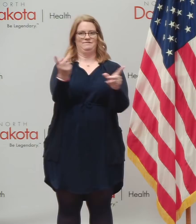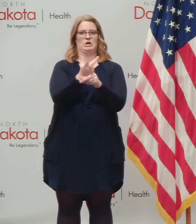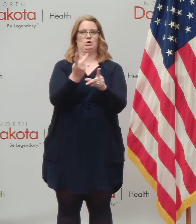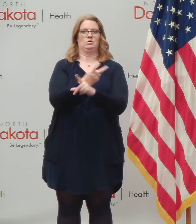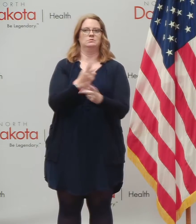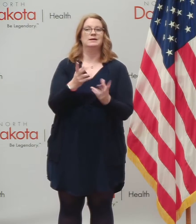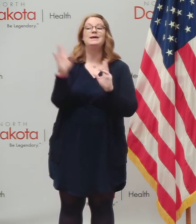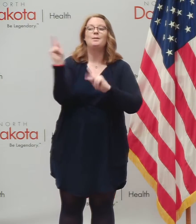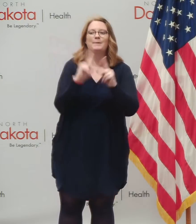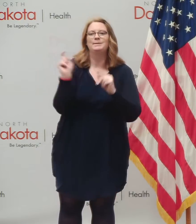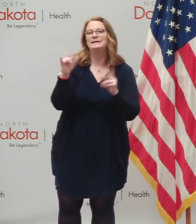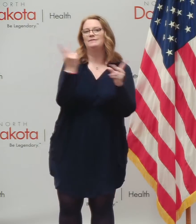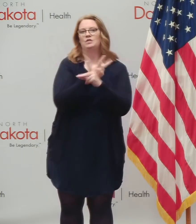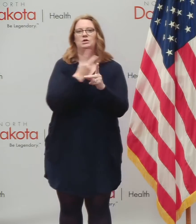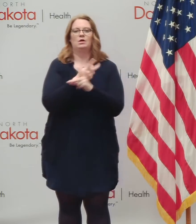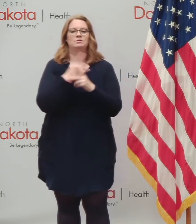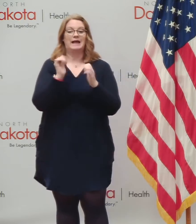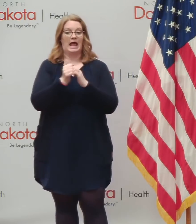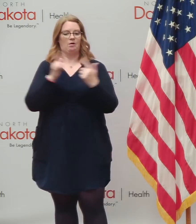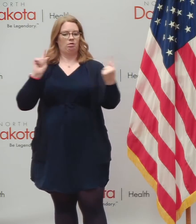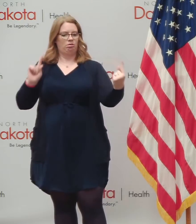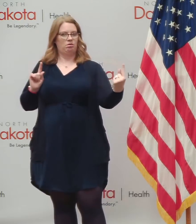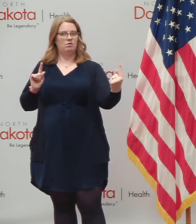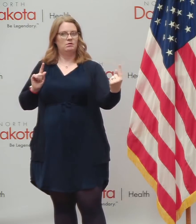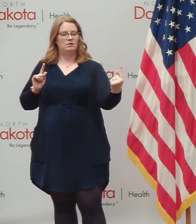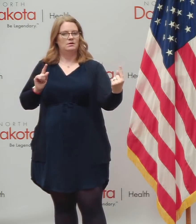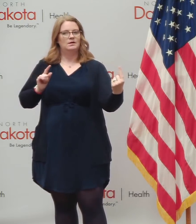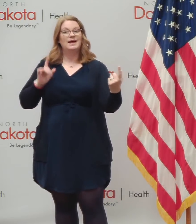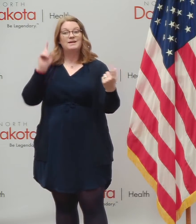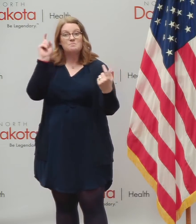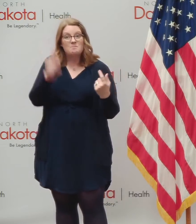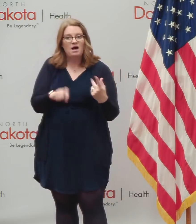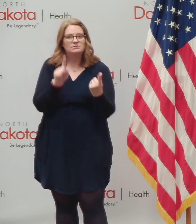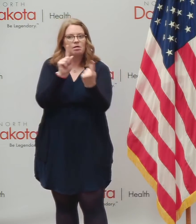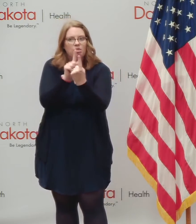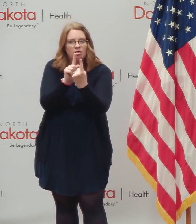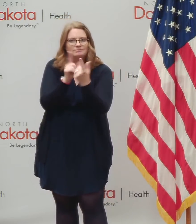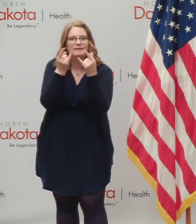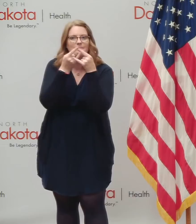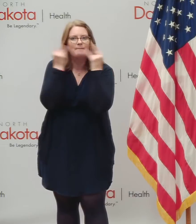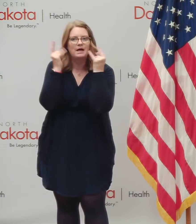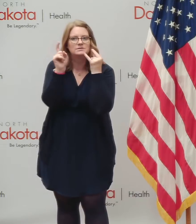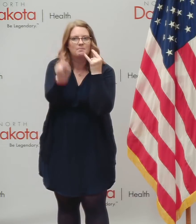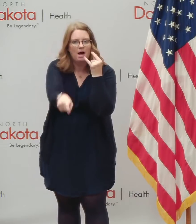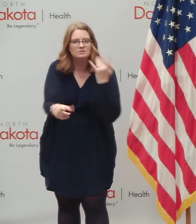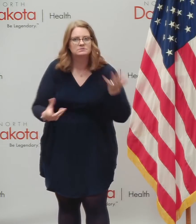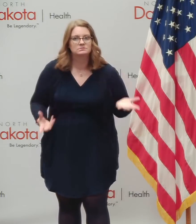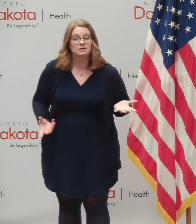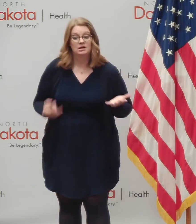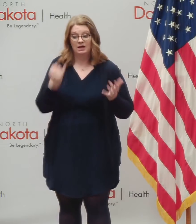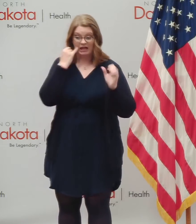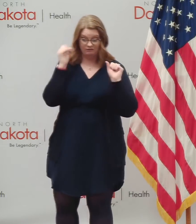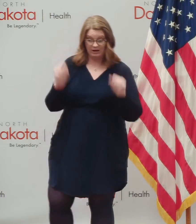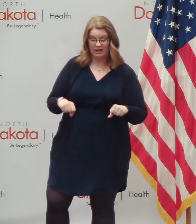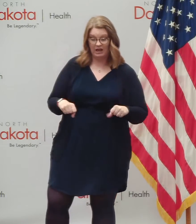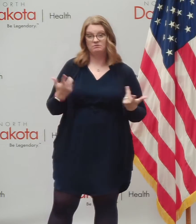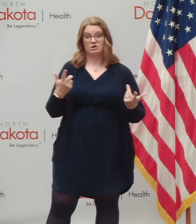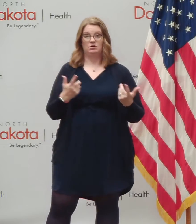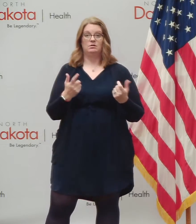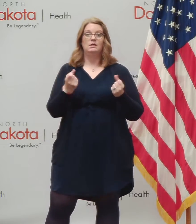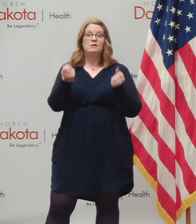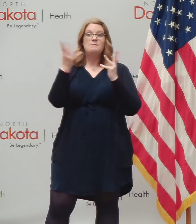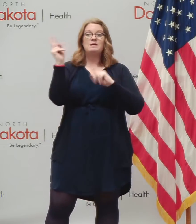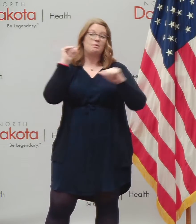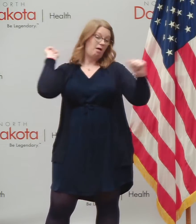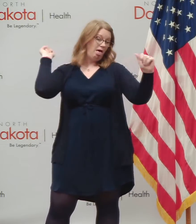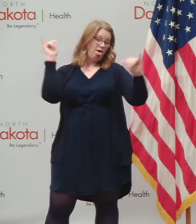to keep physical distance, and if you can't, then to wear a mask. And if we can do those things, avoid large gatherings, use